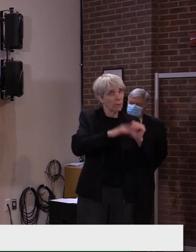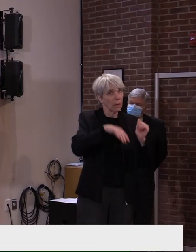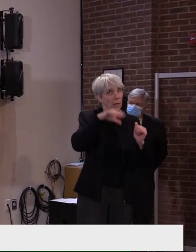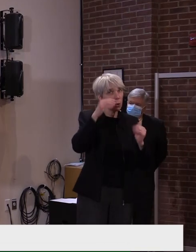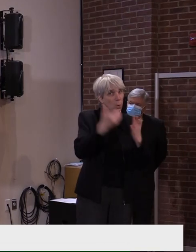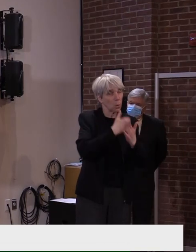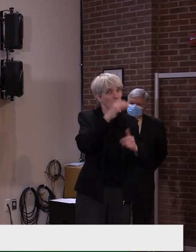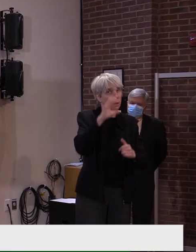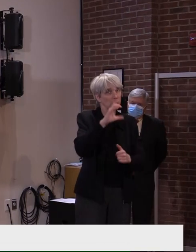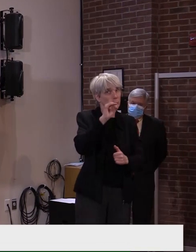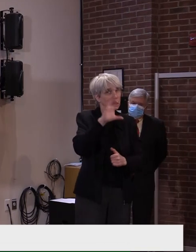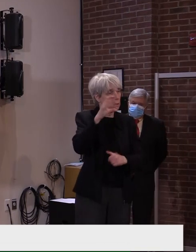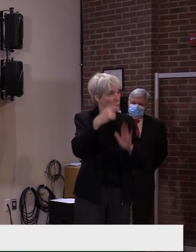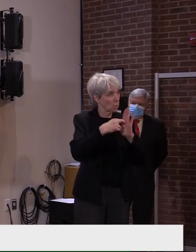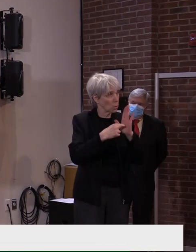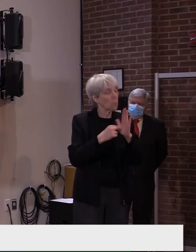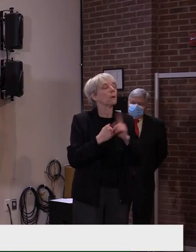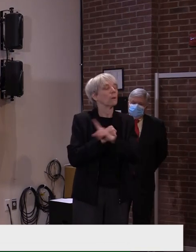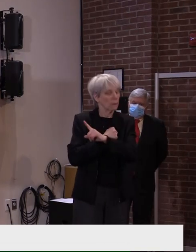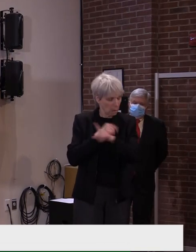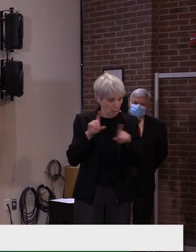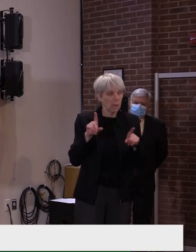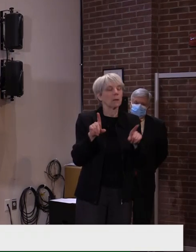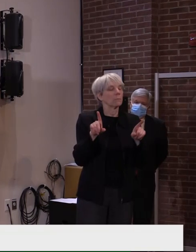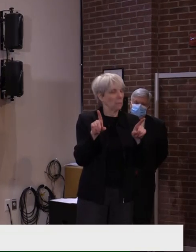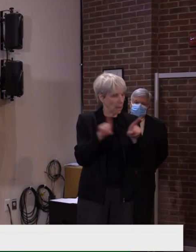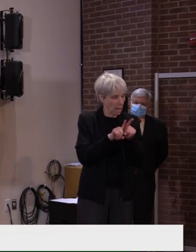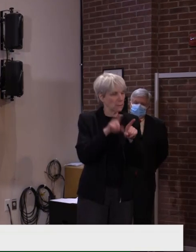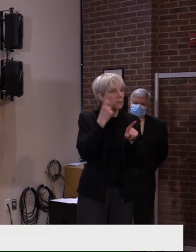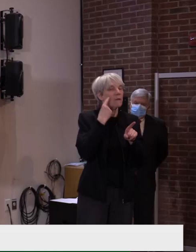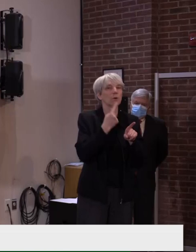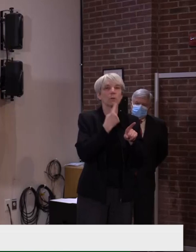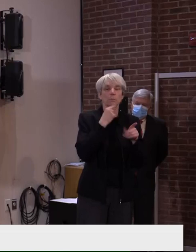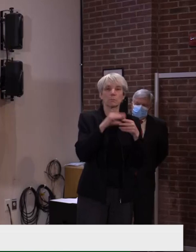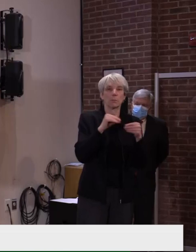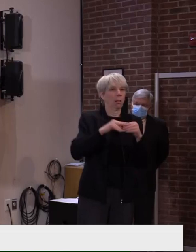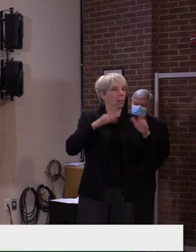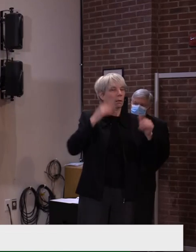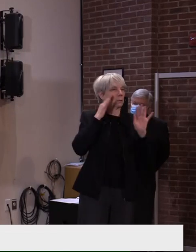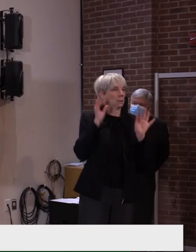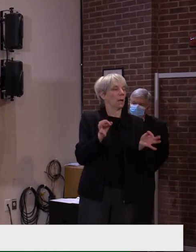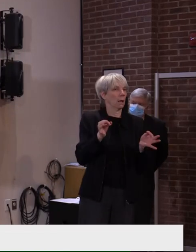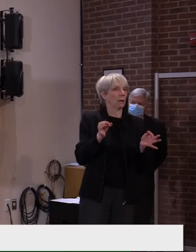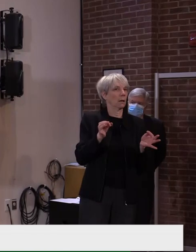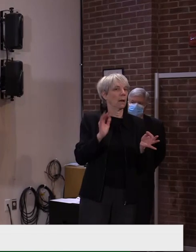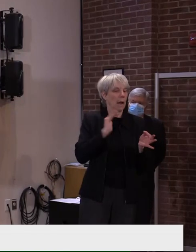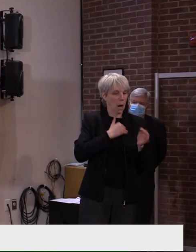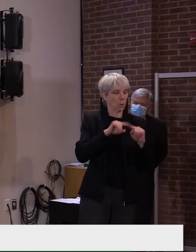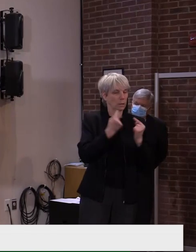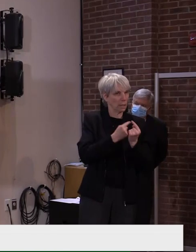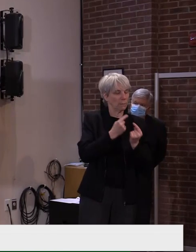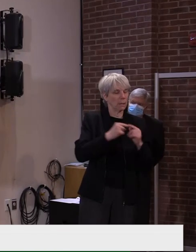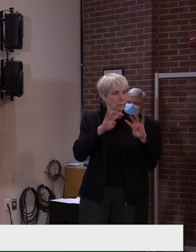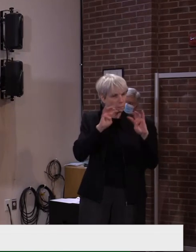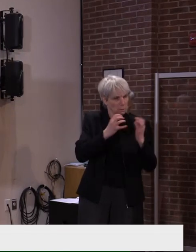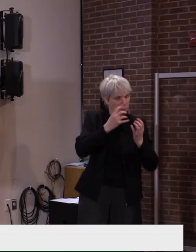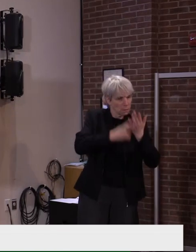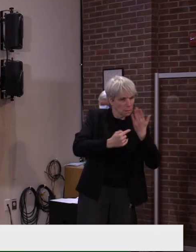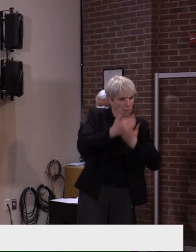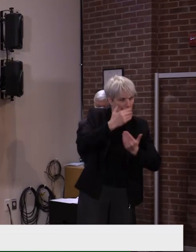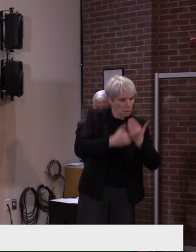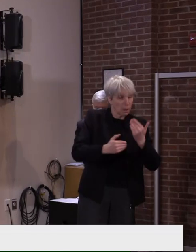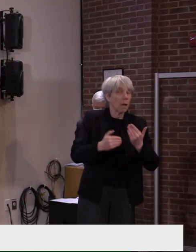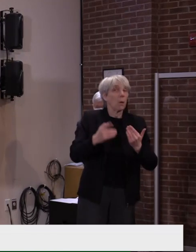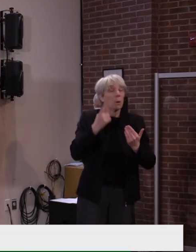discussed it yet, is what the governor was saying. And we'll get together as a team. And hopefully, once we see some of the data that the CDC